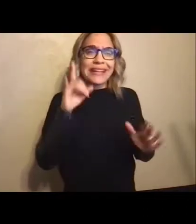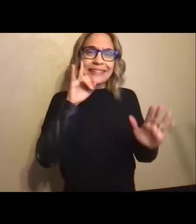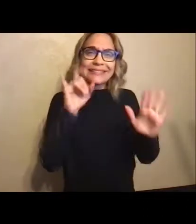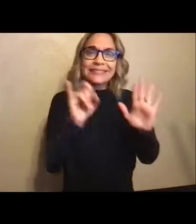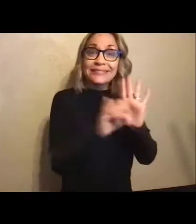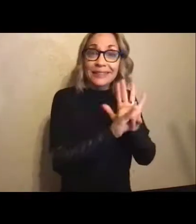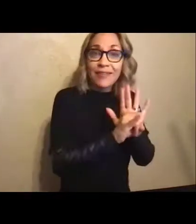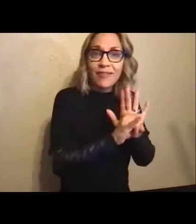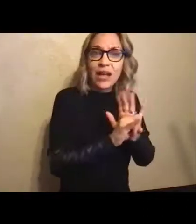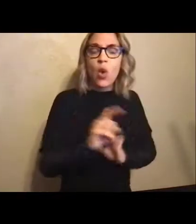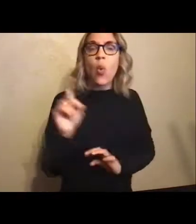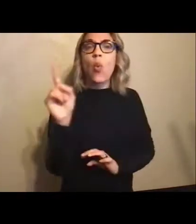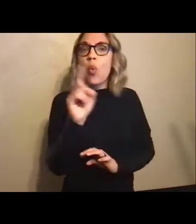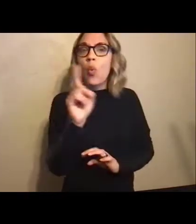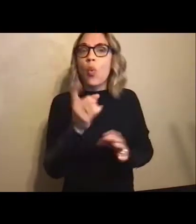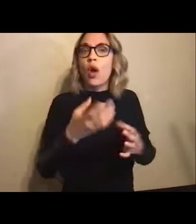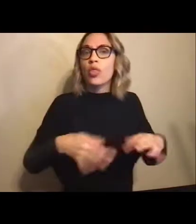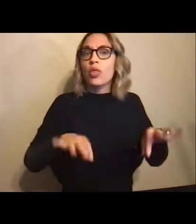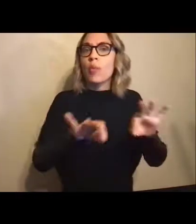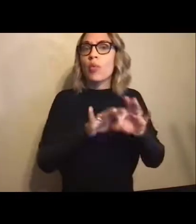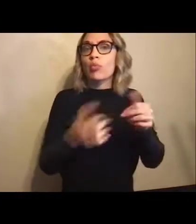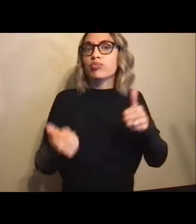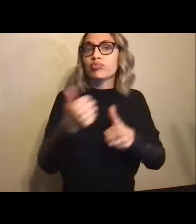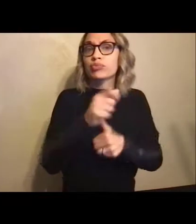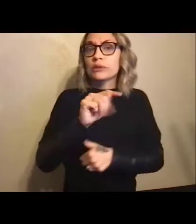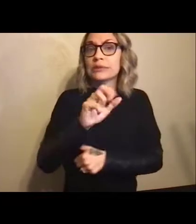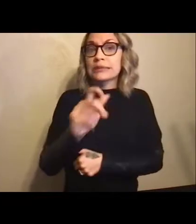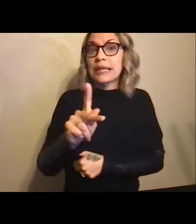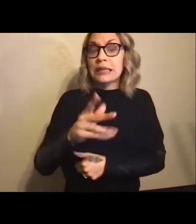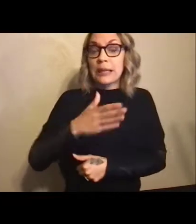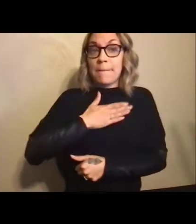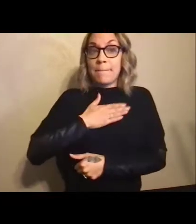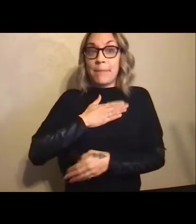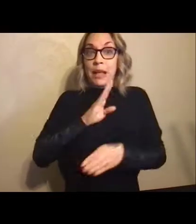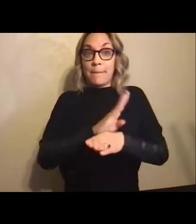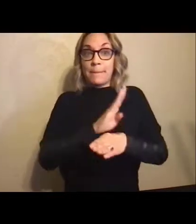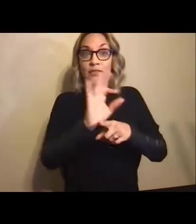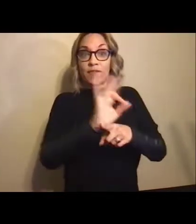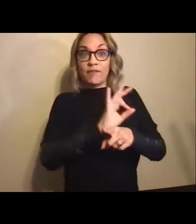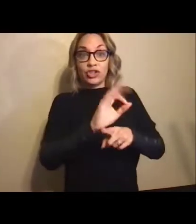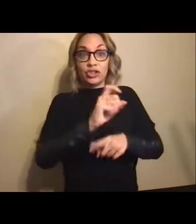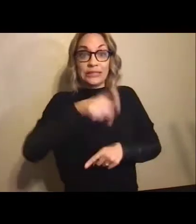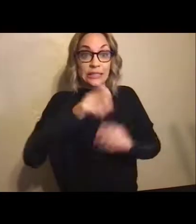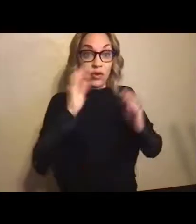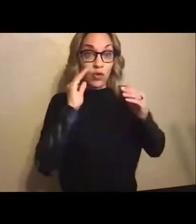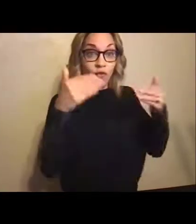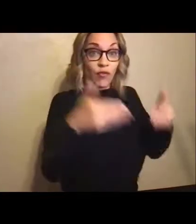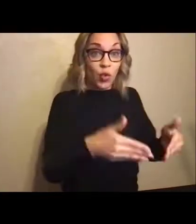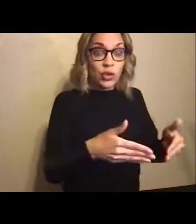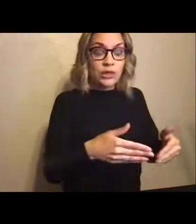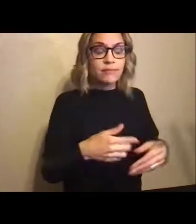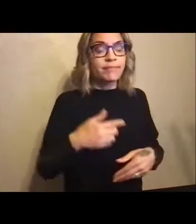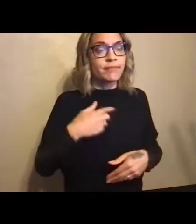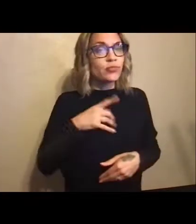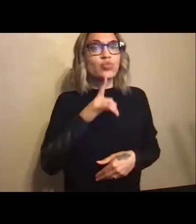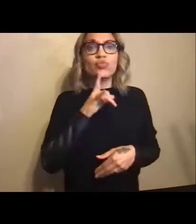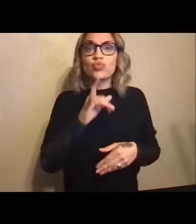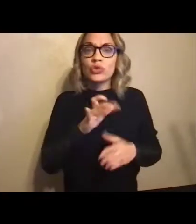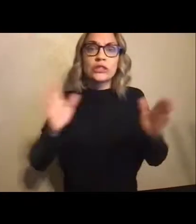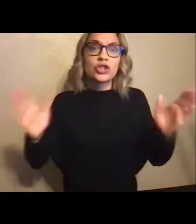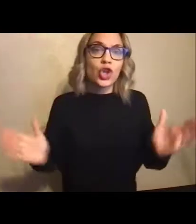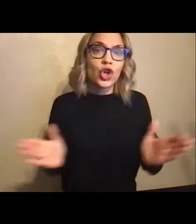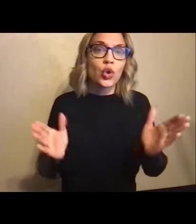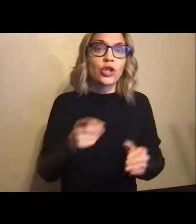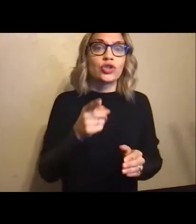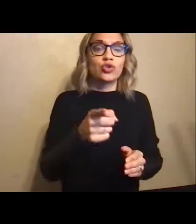If you are struggling to identify where the most important tasks lie, you need to